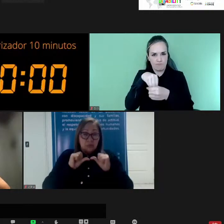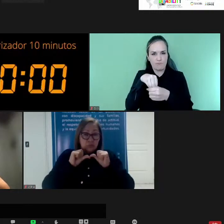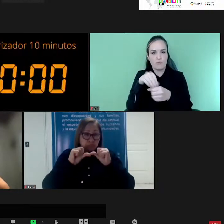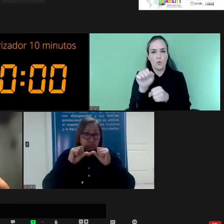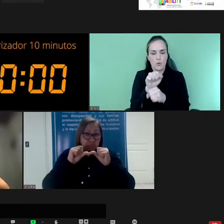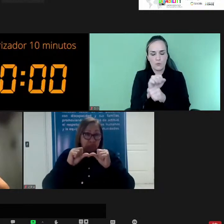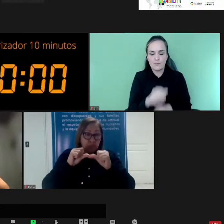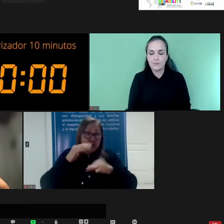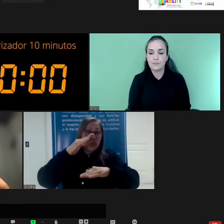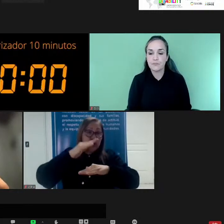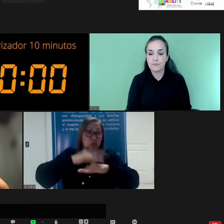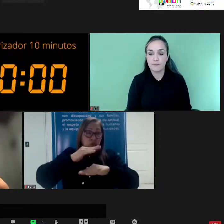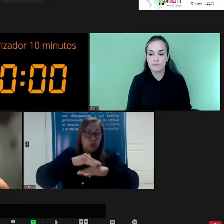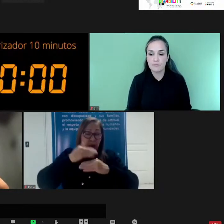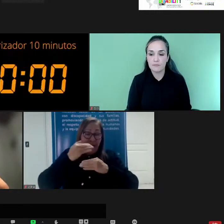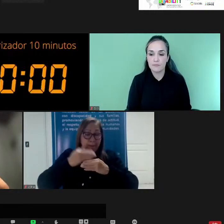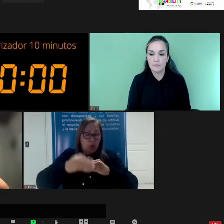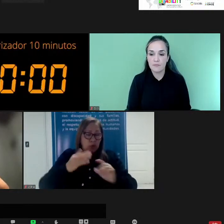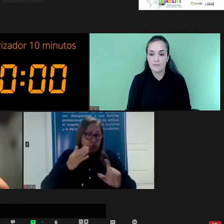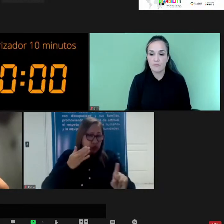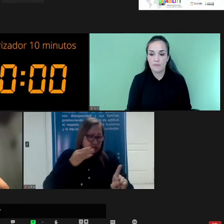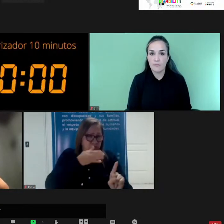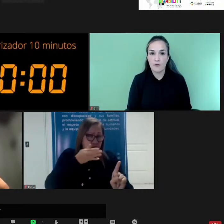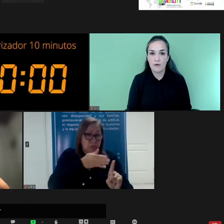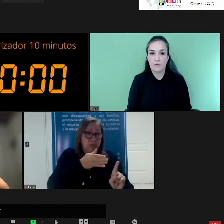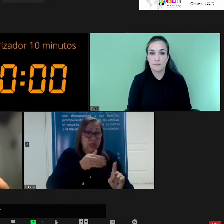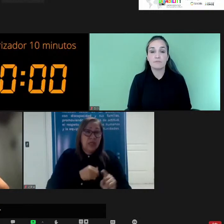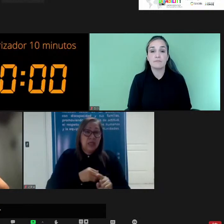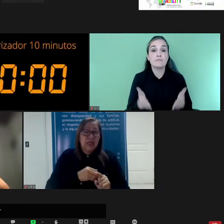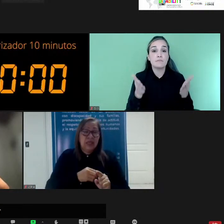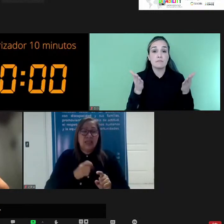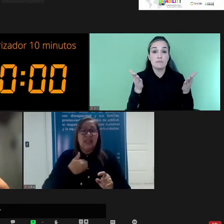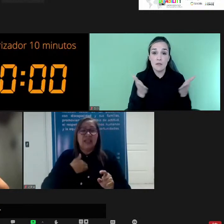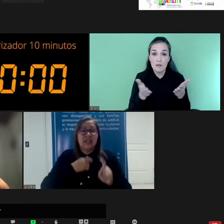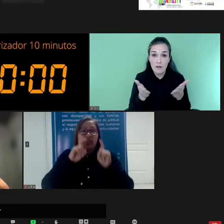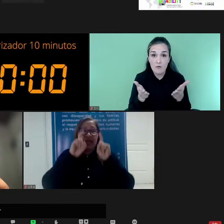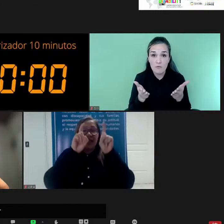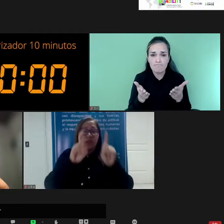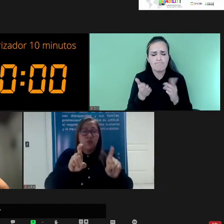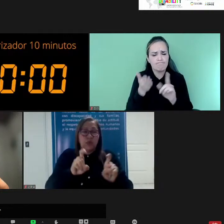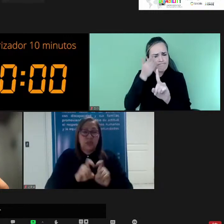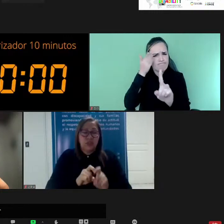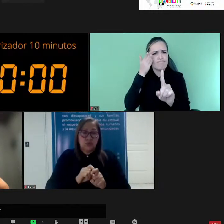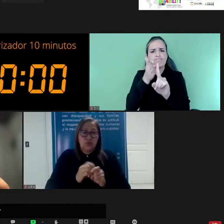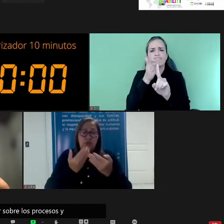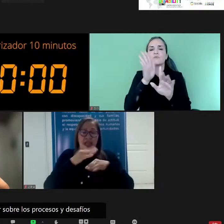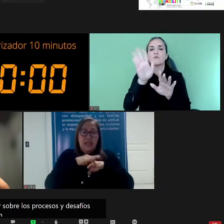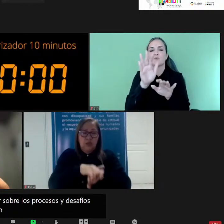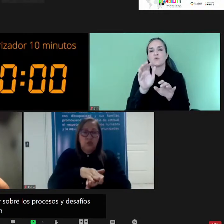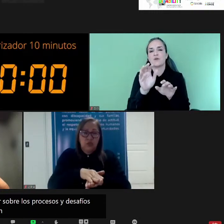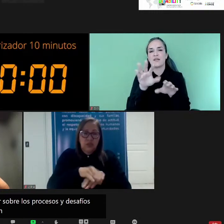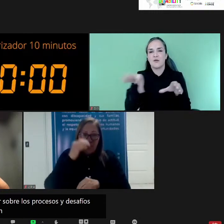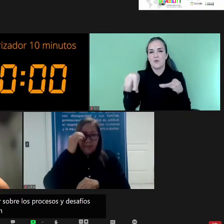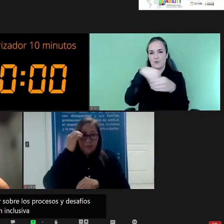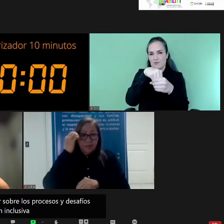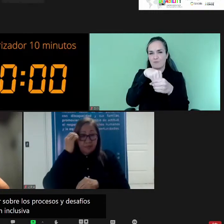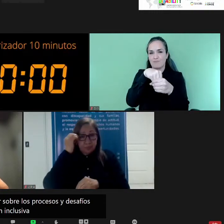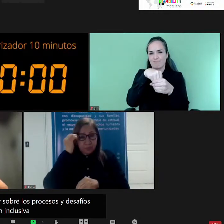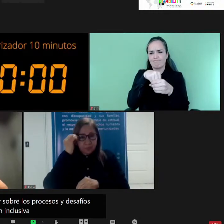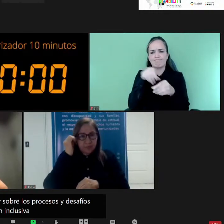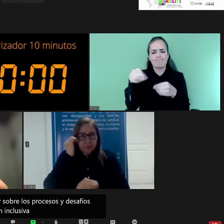going to talk about the progress and challenges that inclusive education